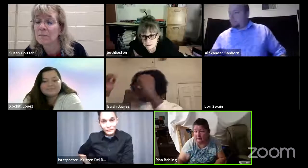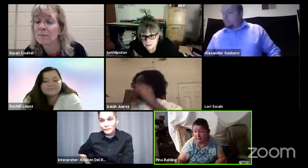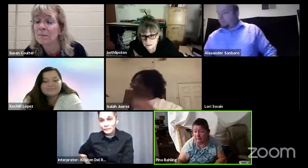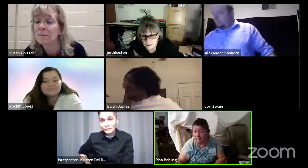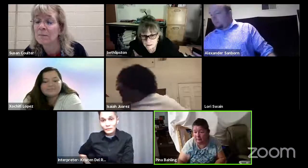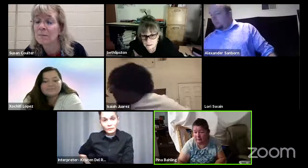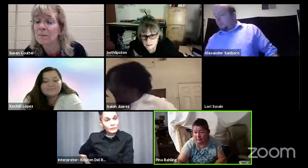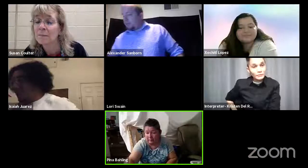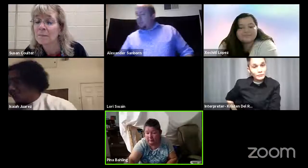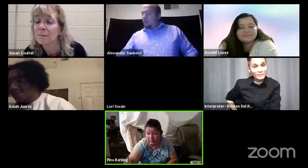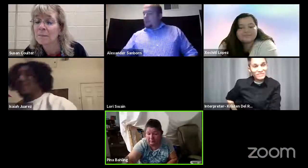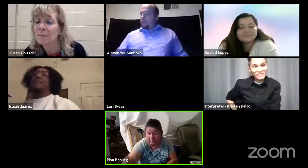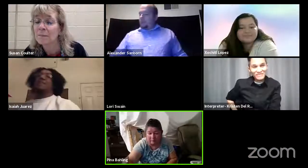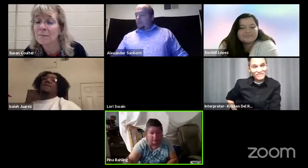real. It makes it special.